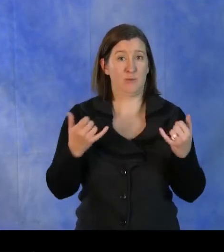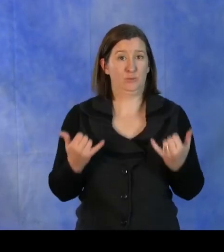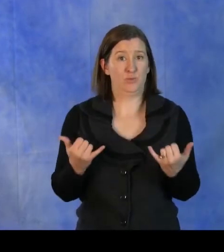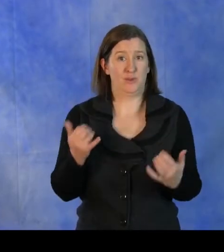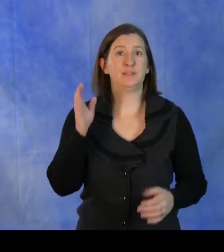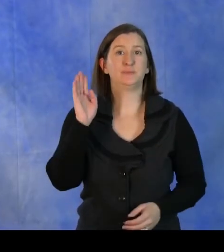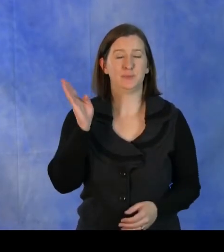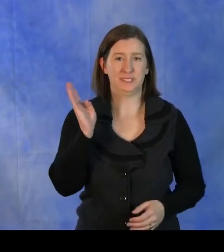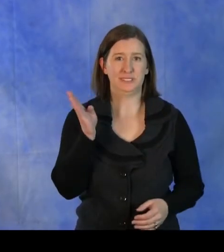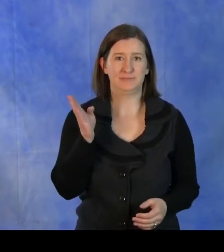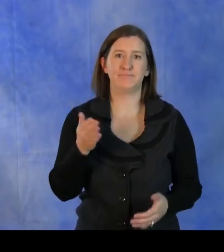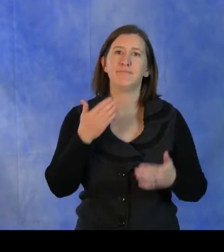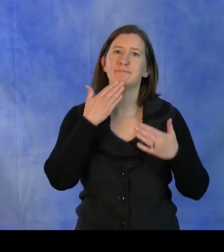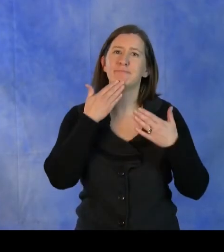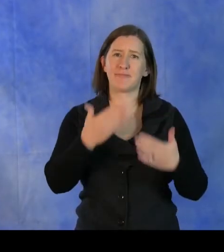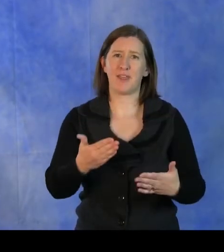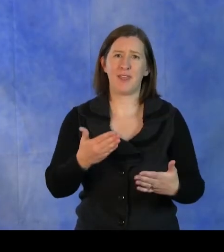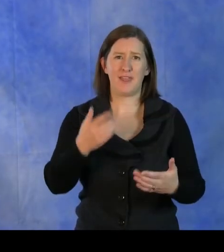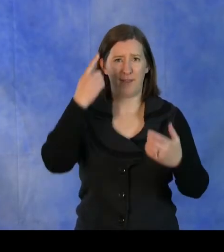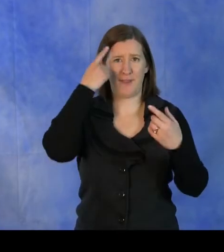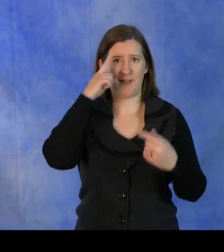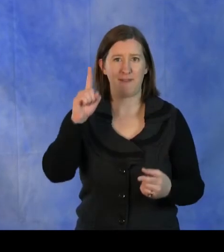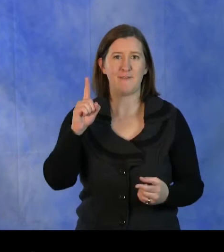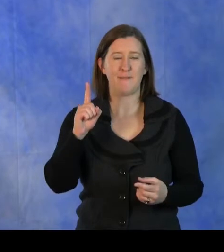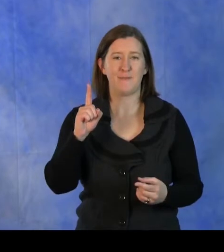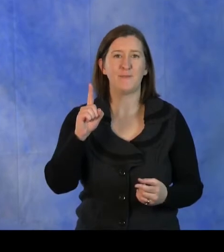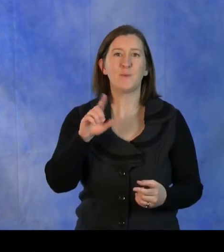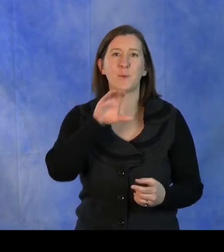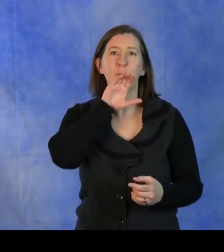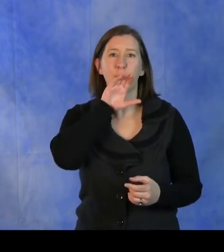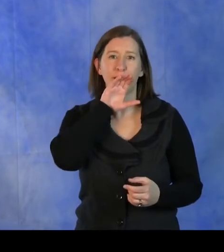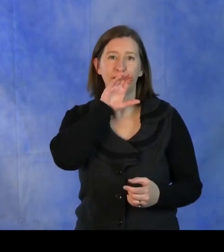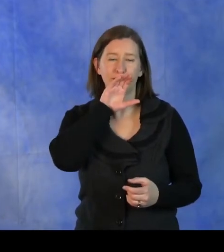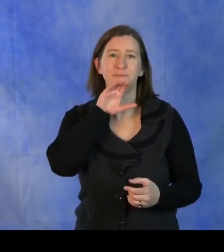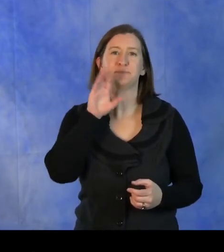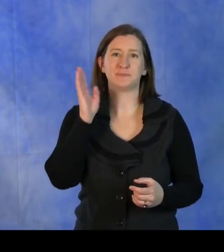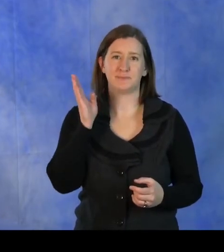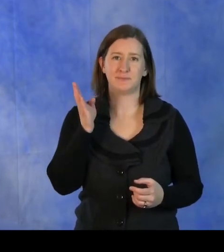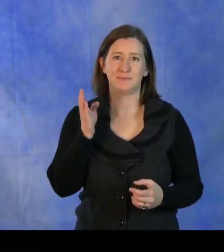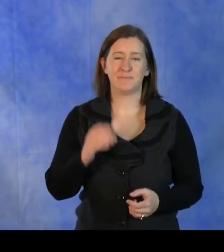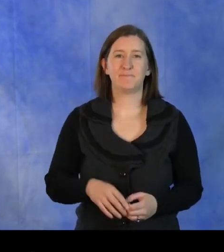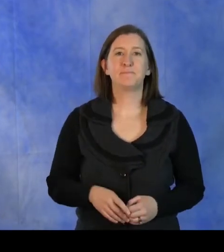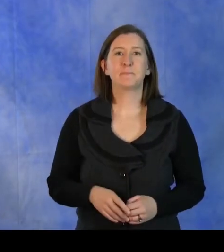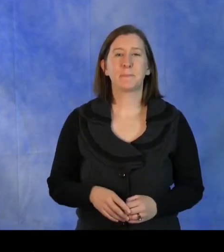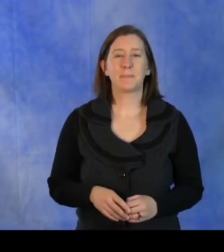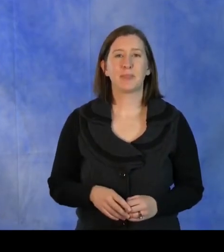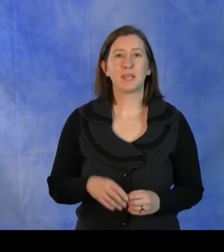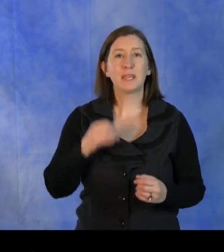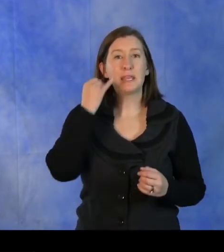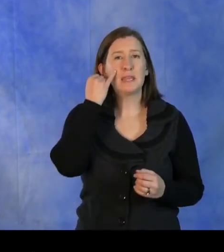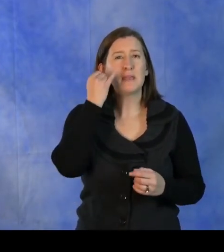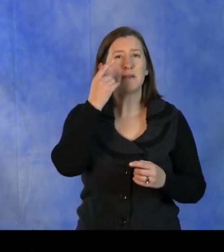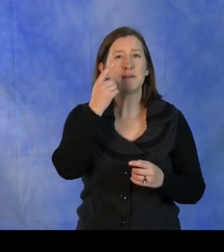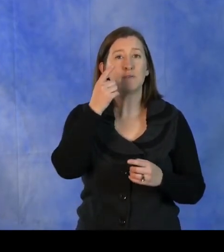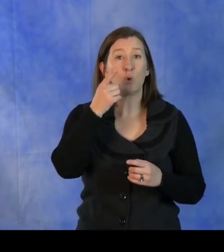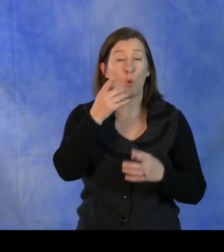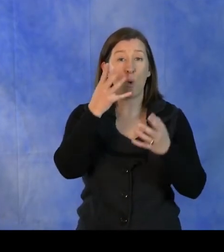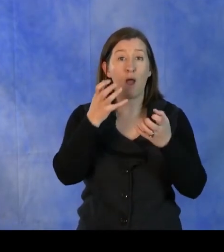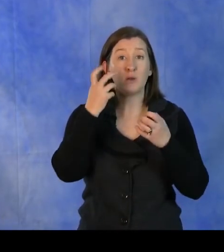I hope you learned a lot from today's presentation. Thank you for watching the